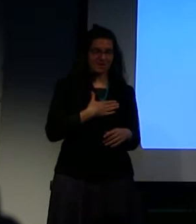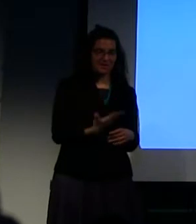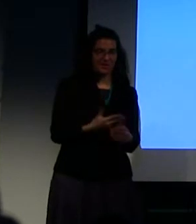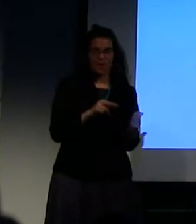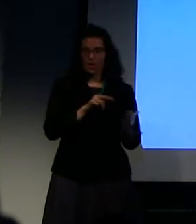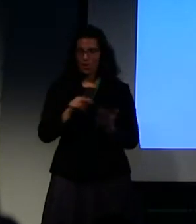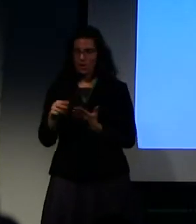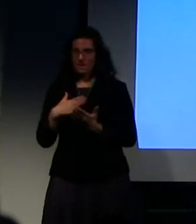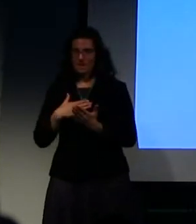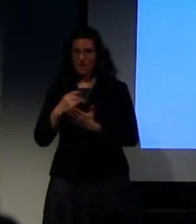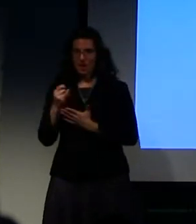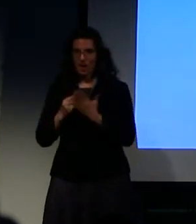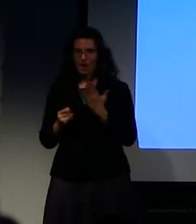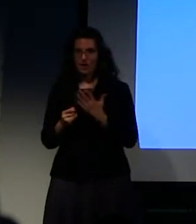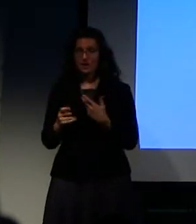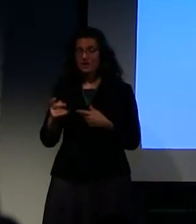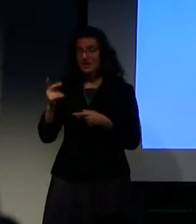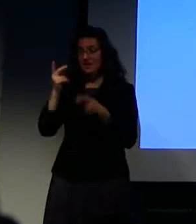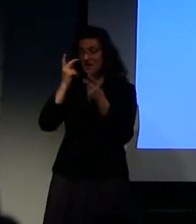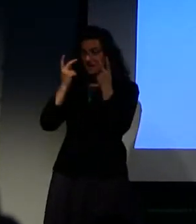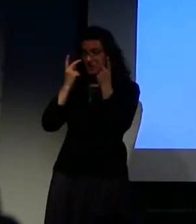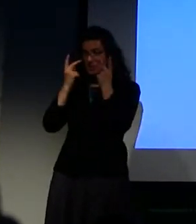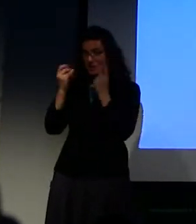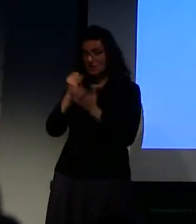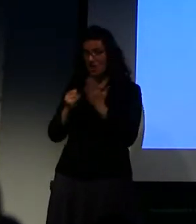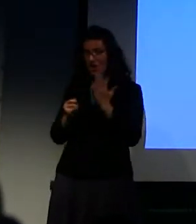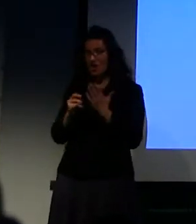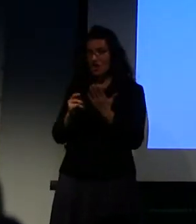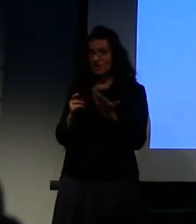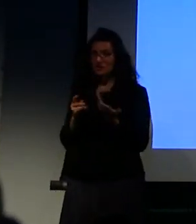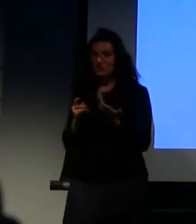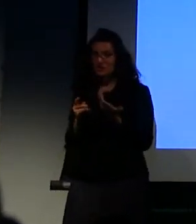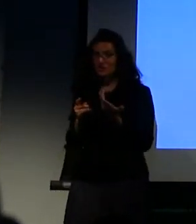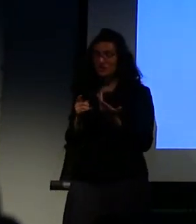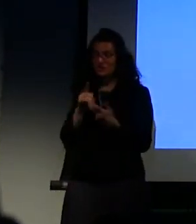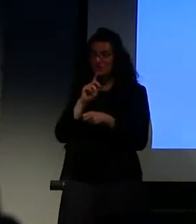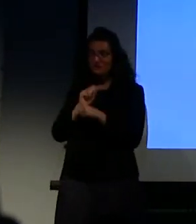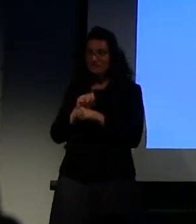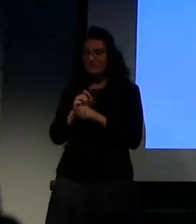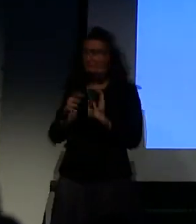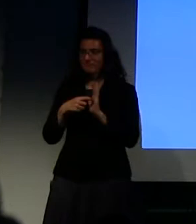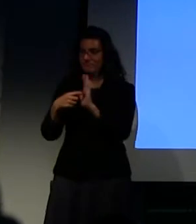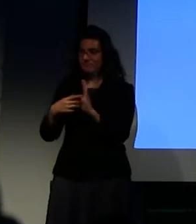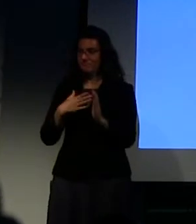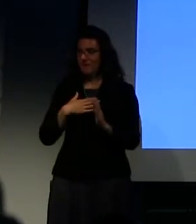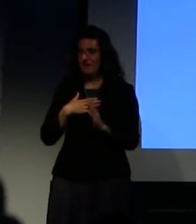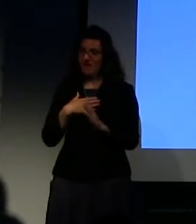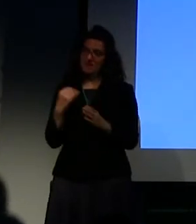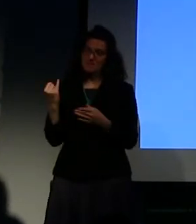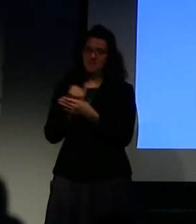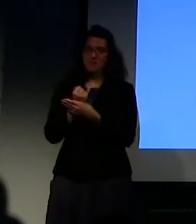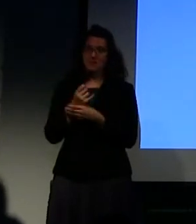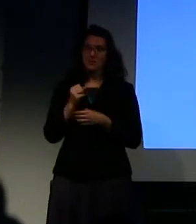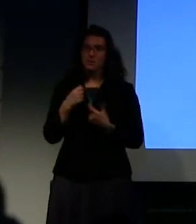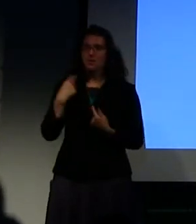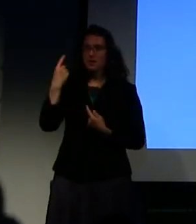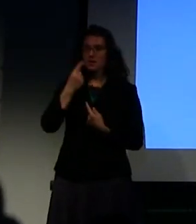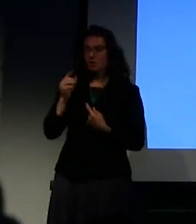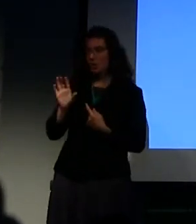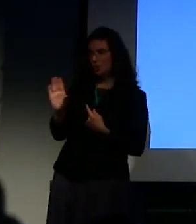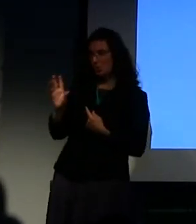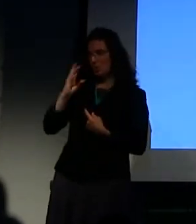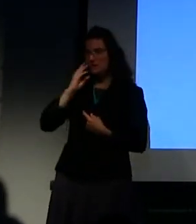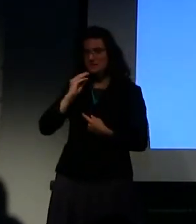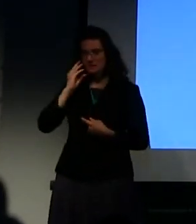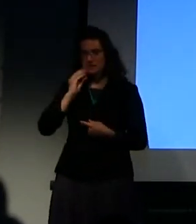I make visual art, it really shows my impairment. So I was wondering what your experience has been